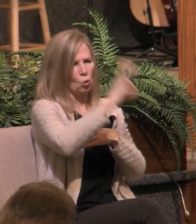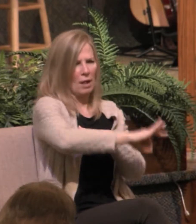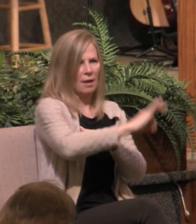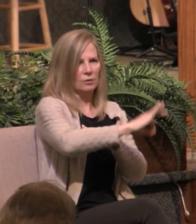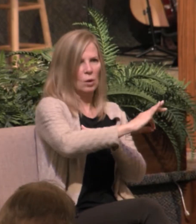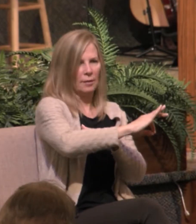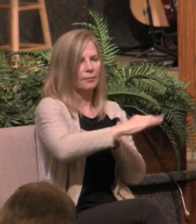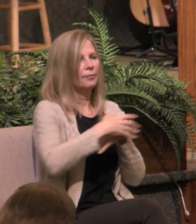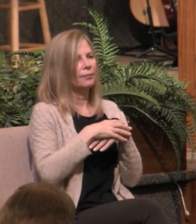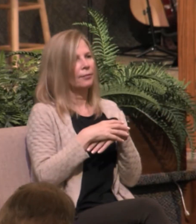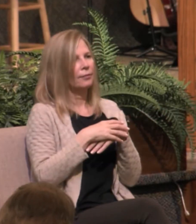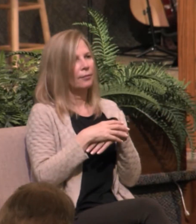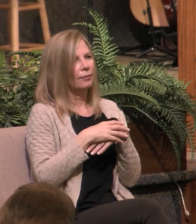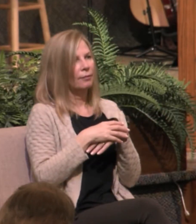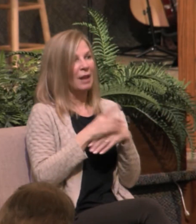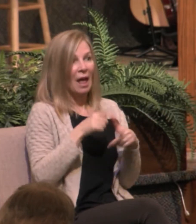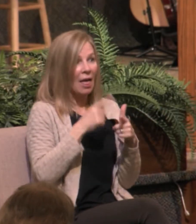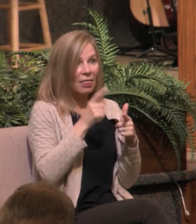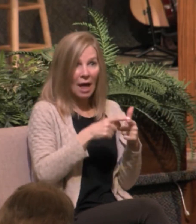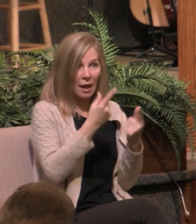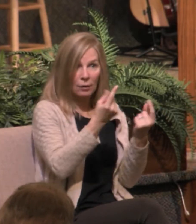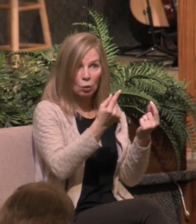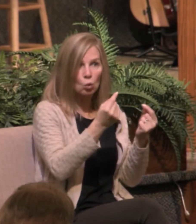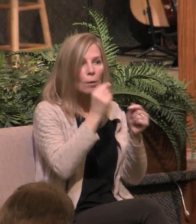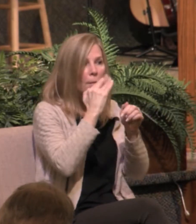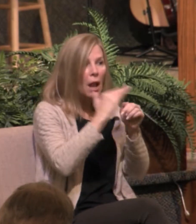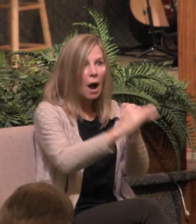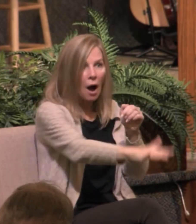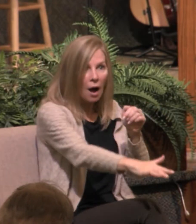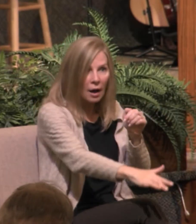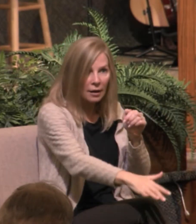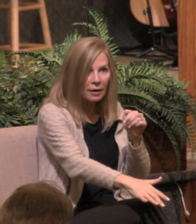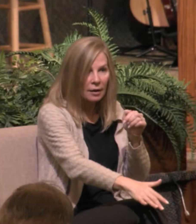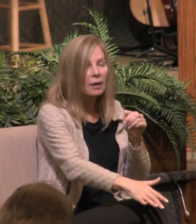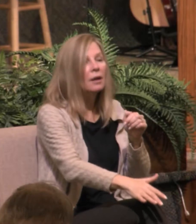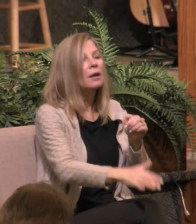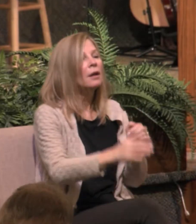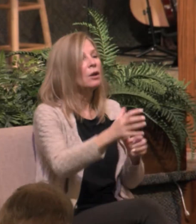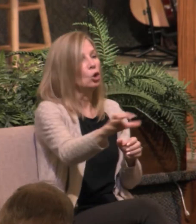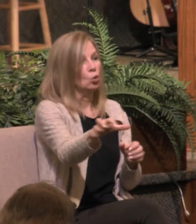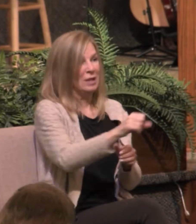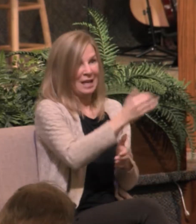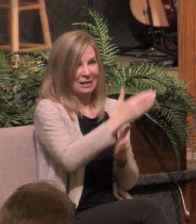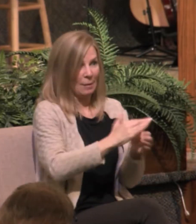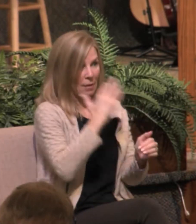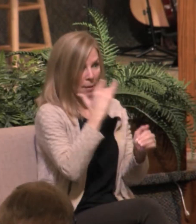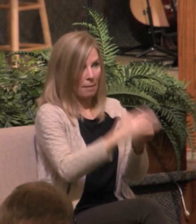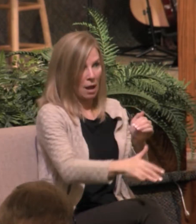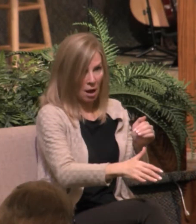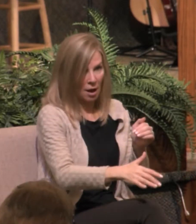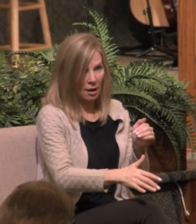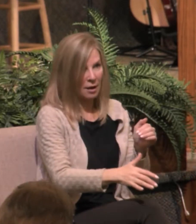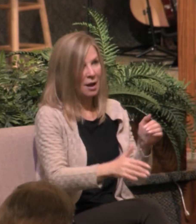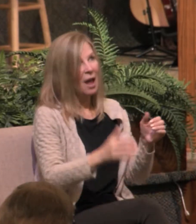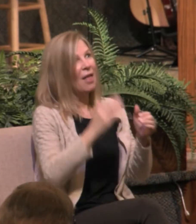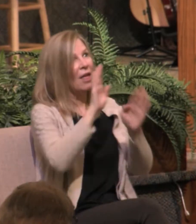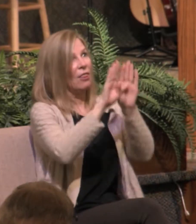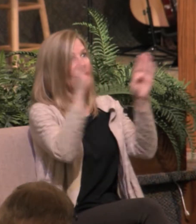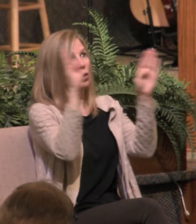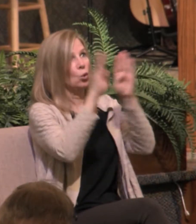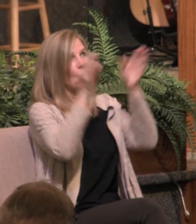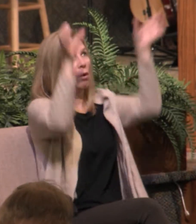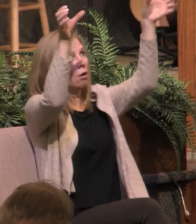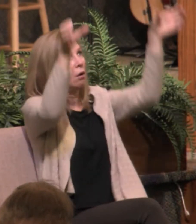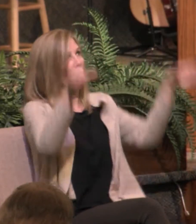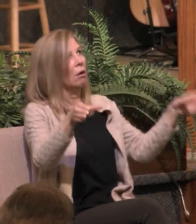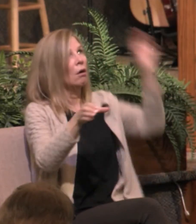Then they were supposed to do something with the blood of the lamb. Verse 7, "Moreover, they shall take some of the blood and put it on the two doorposts and on the lintel